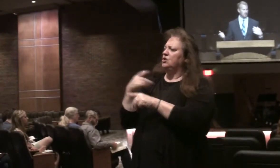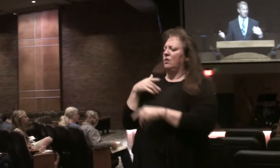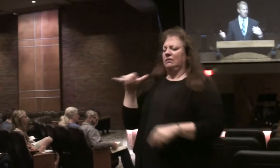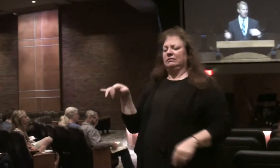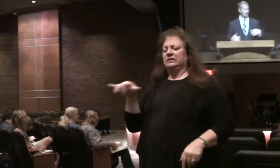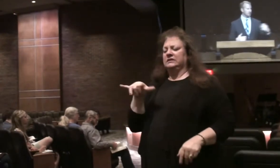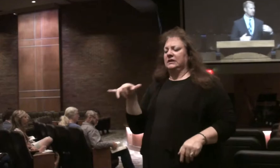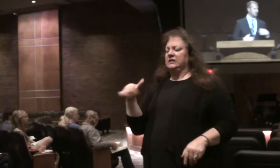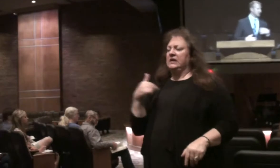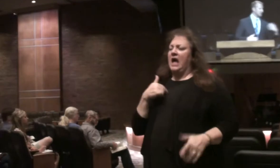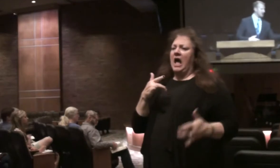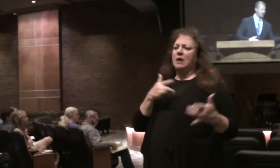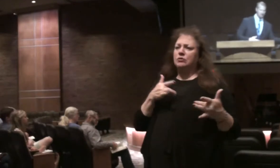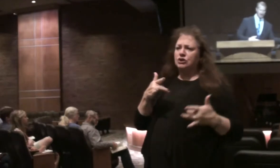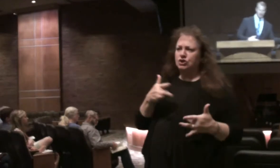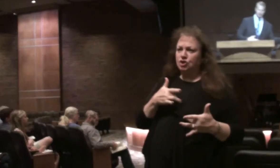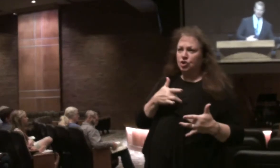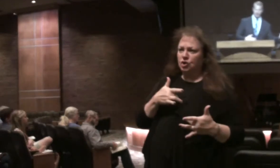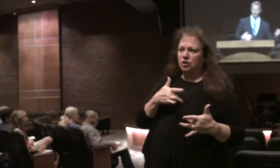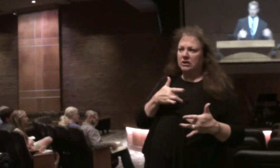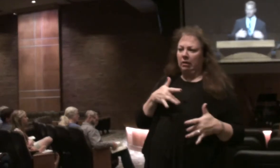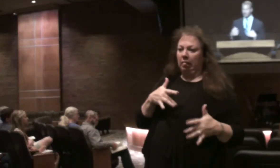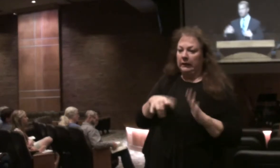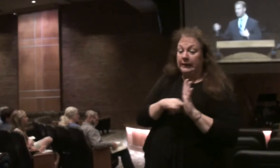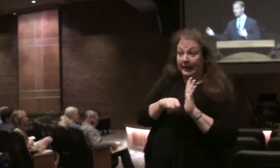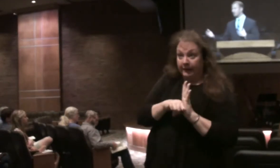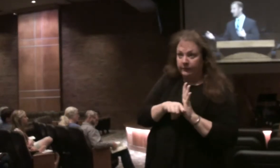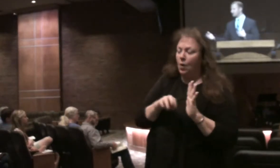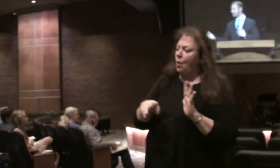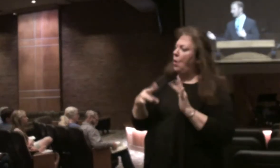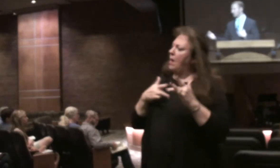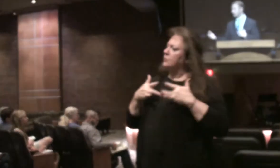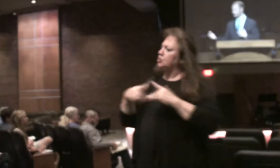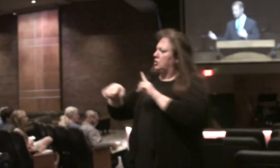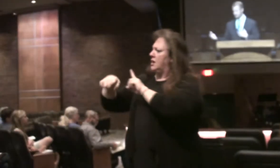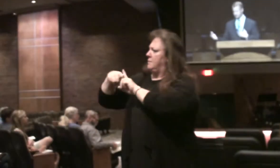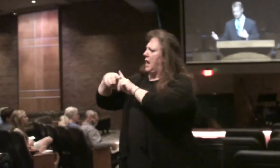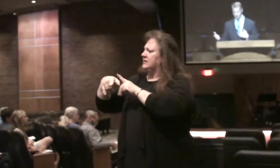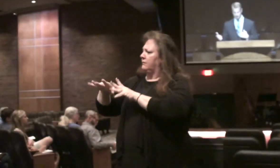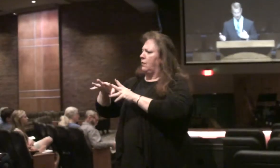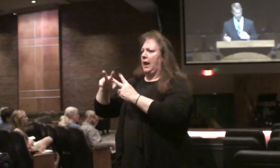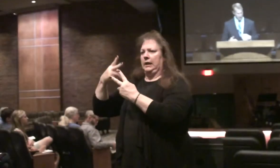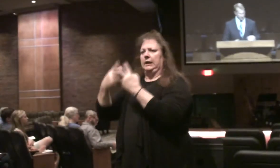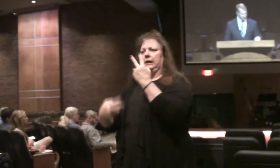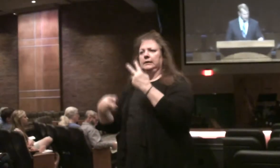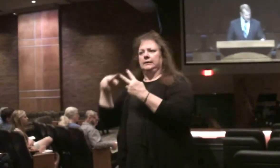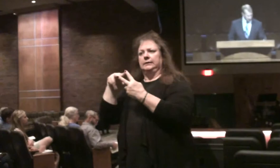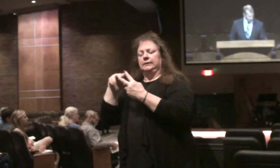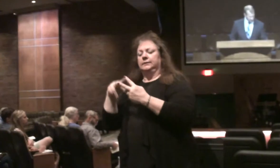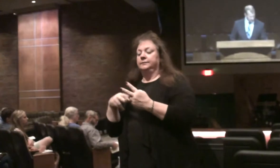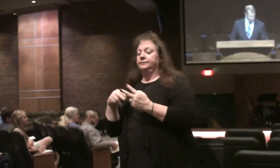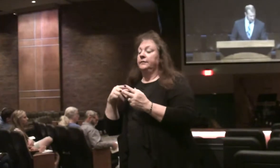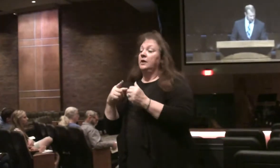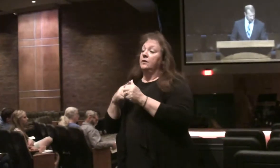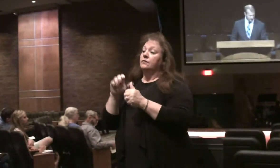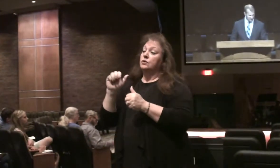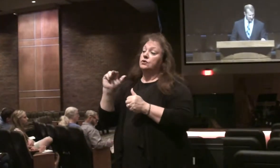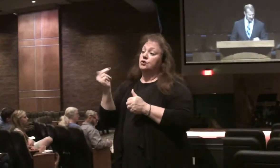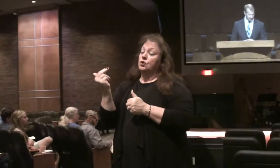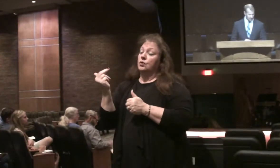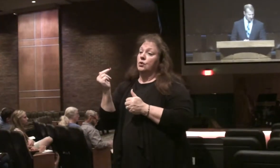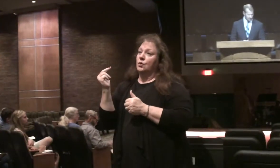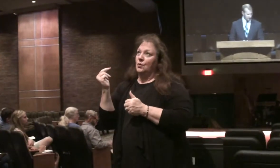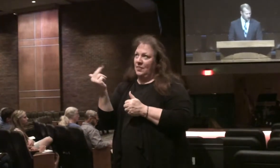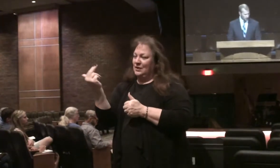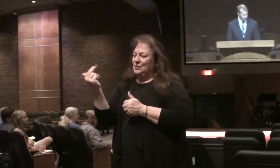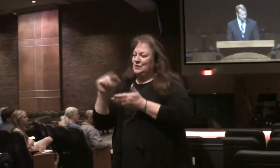way. I'm concerned in a negative way, or I'm concerned in a positive way. And then chapter 13, verse 4 to 7,